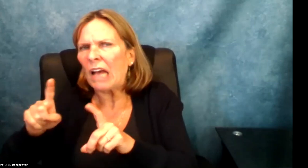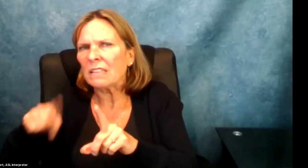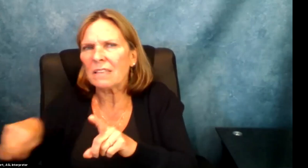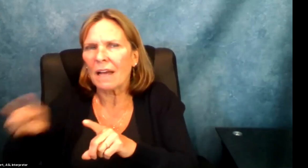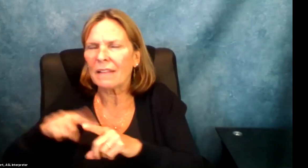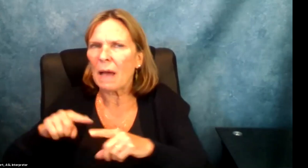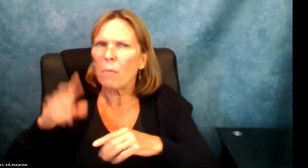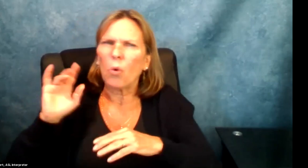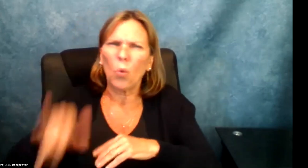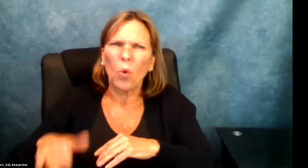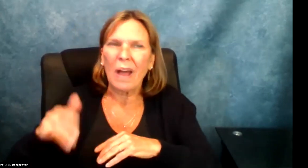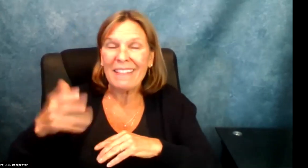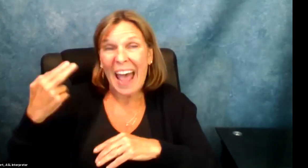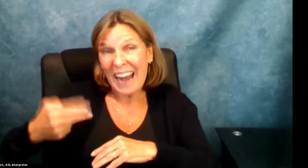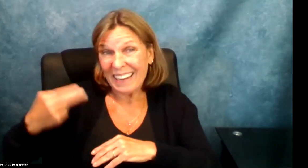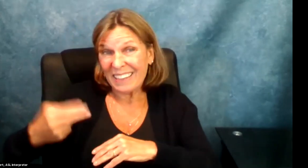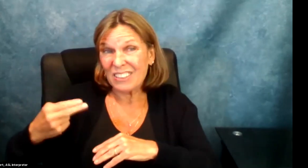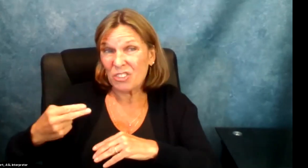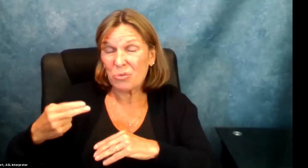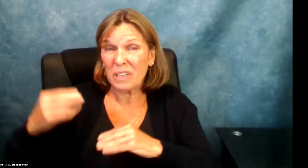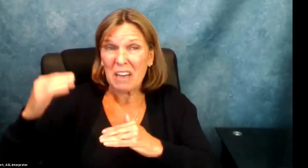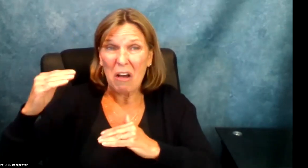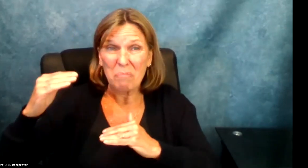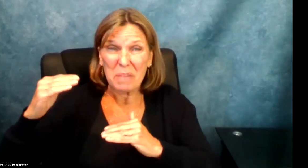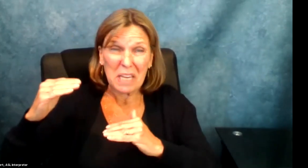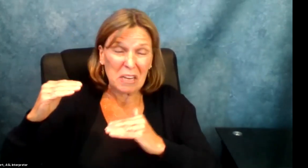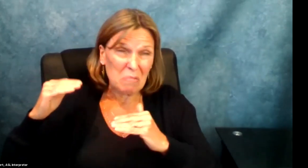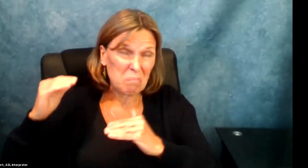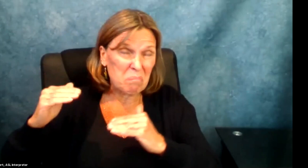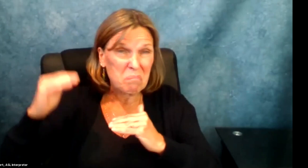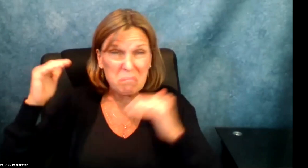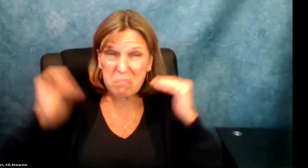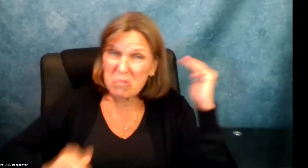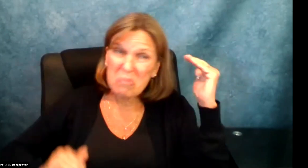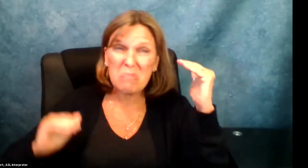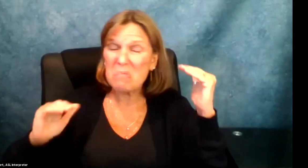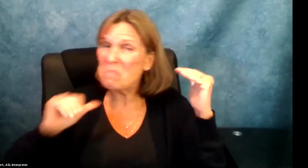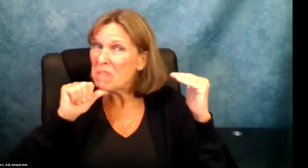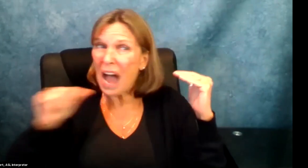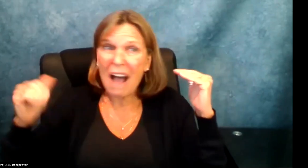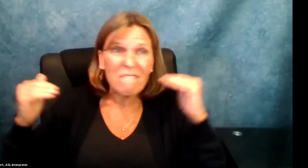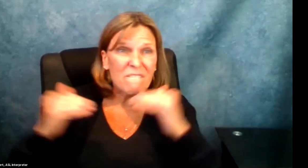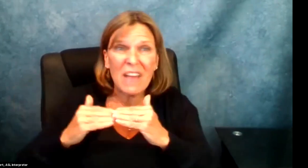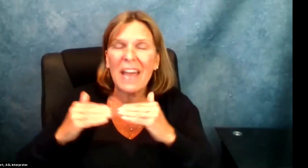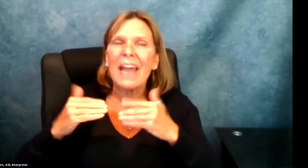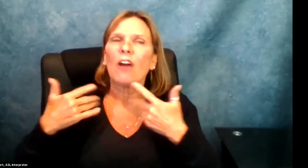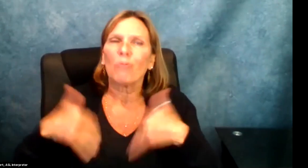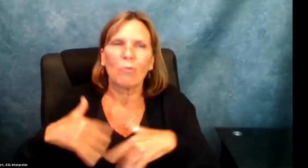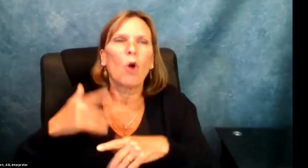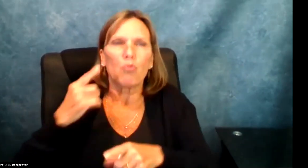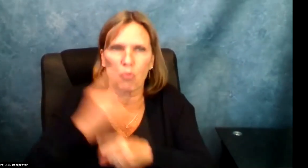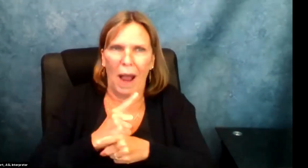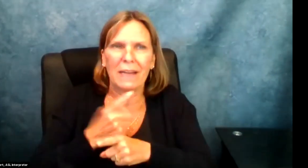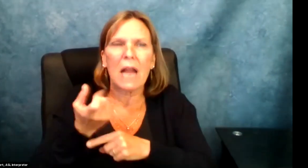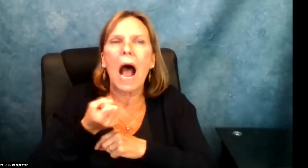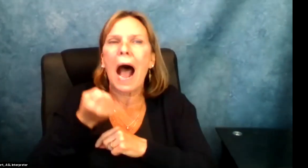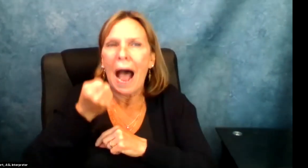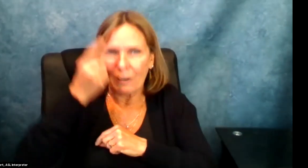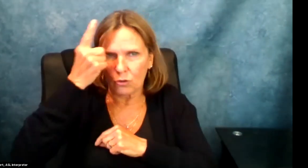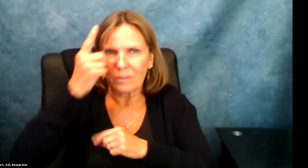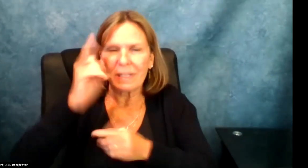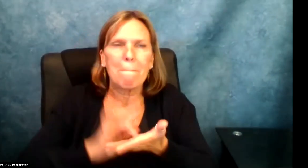inequity that occurs in this country and elsewhere. So, so yes, that is definitely a part of medicine's